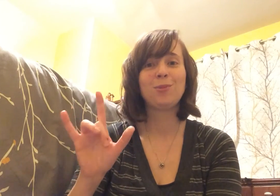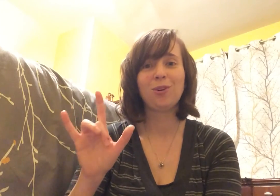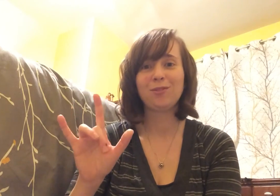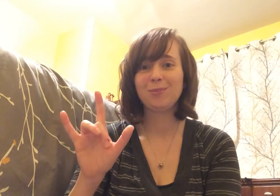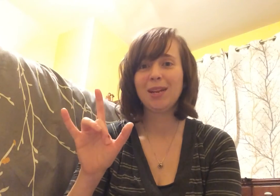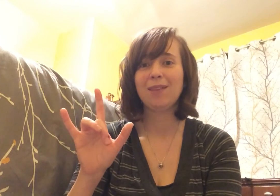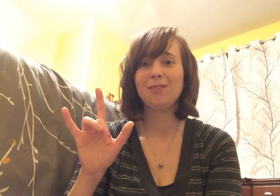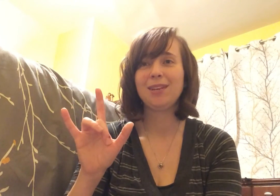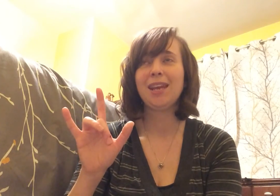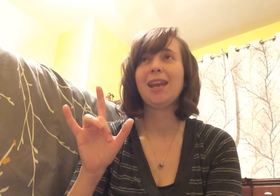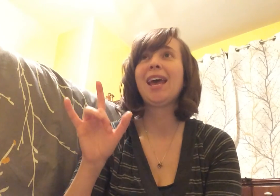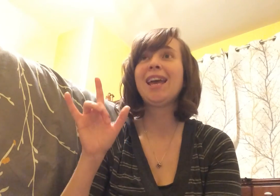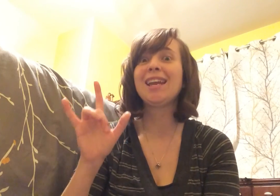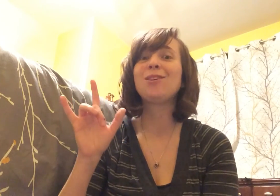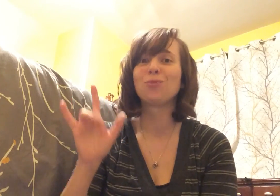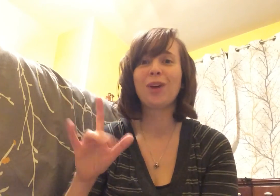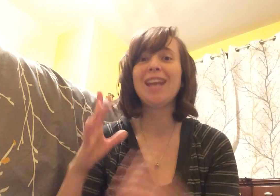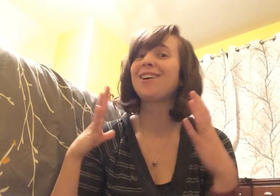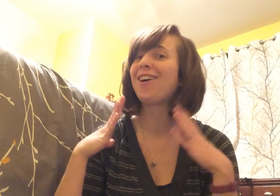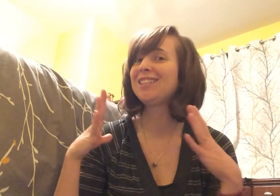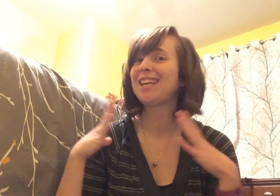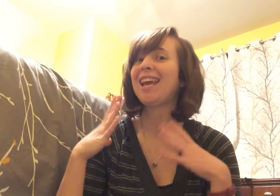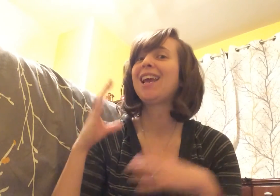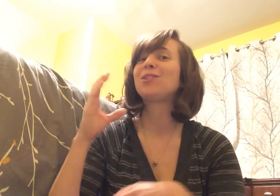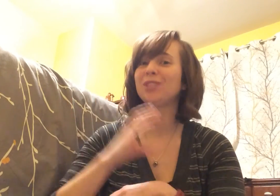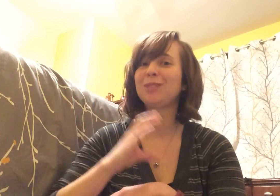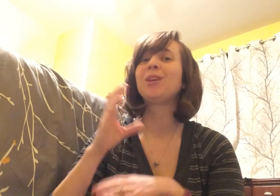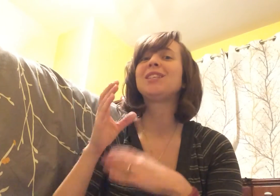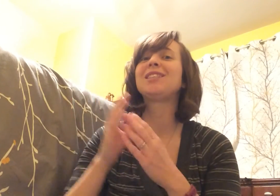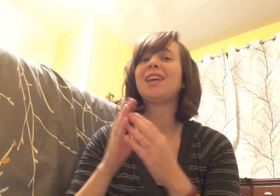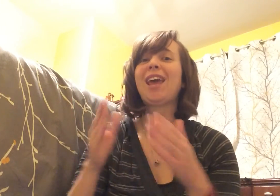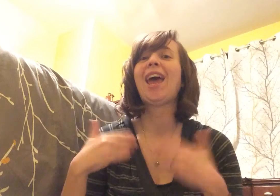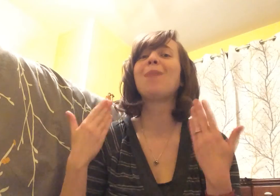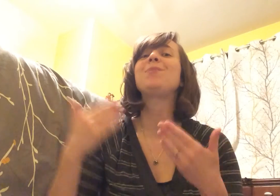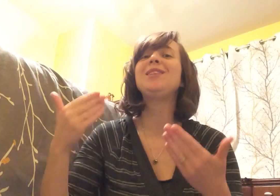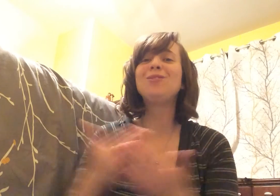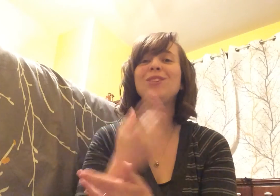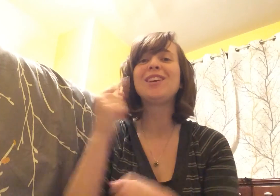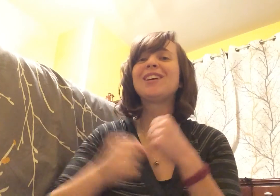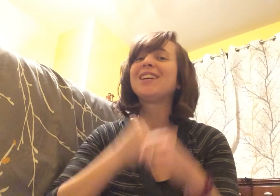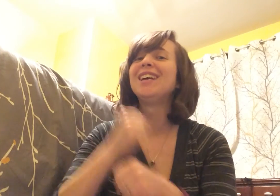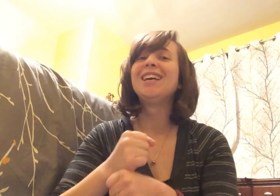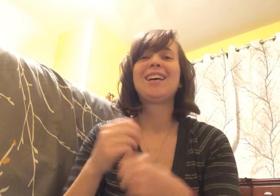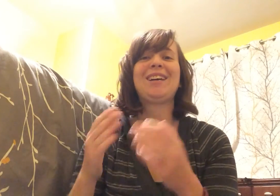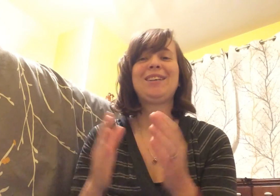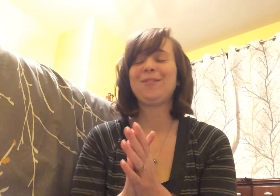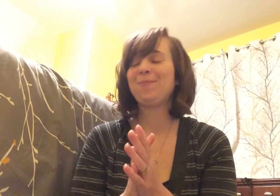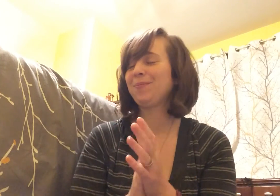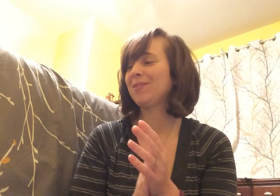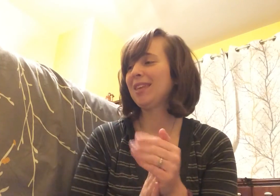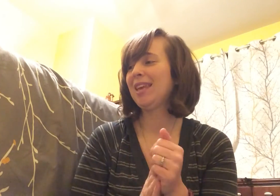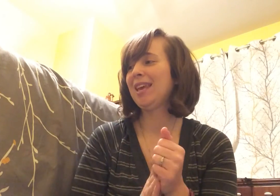all have been had a great holiday, Christmas, Happy New Year,